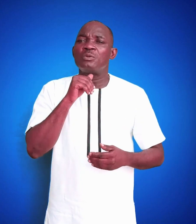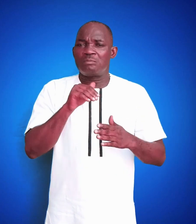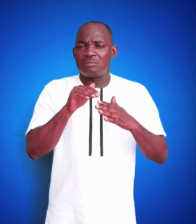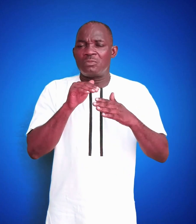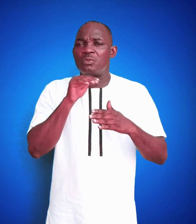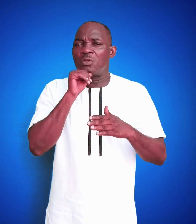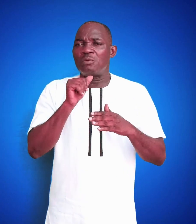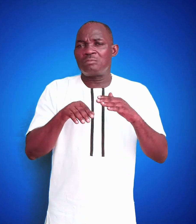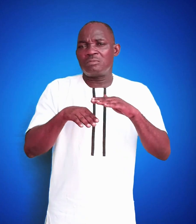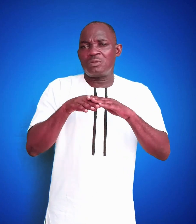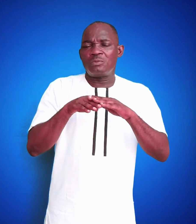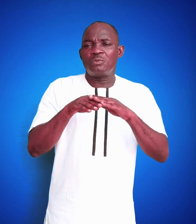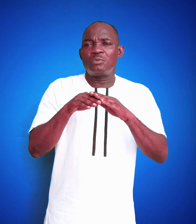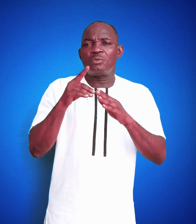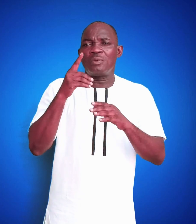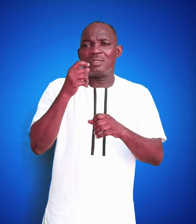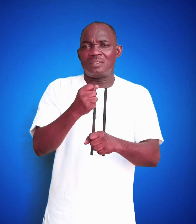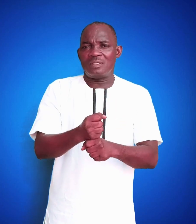1 year.